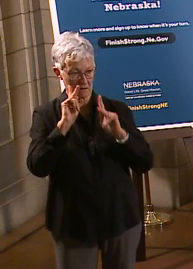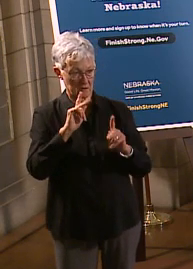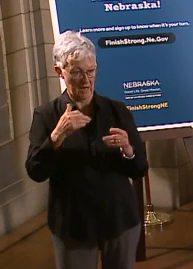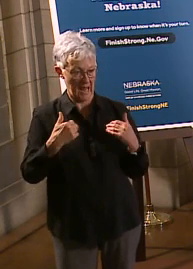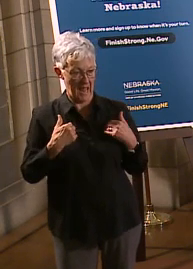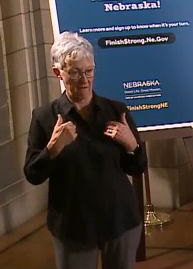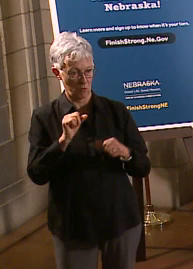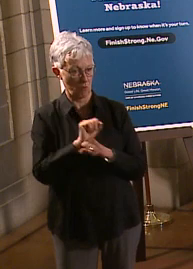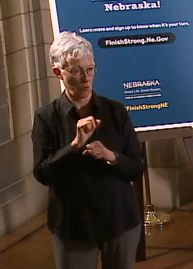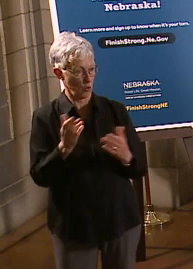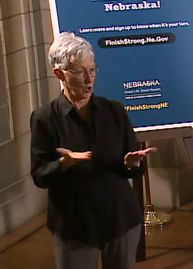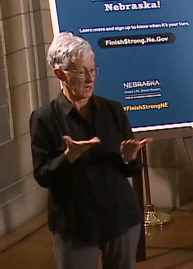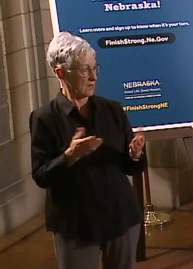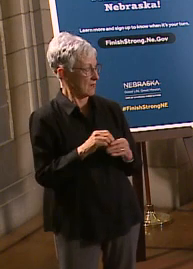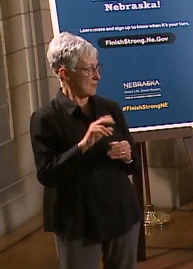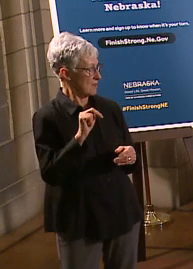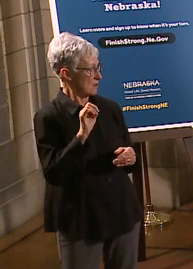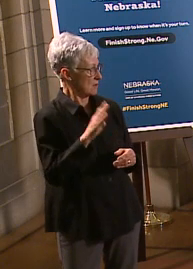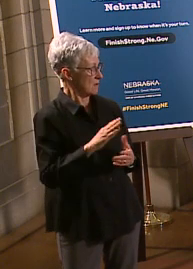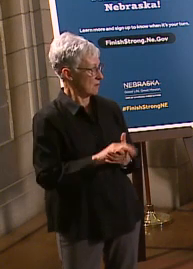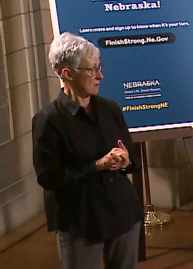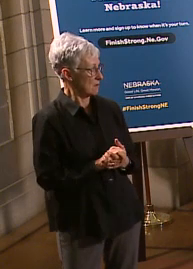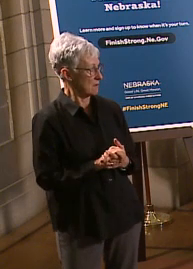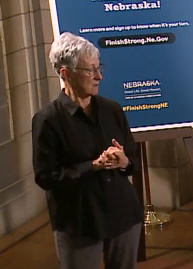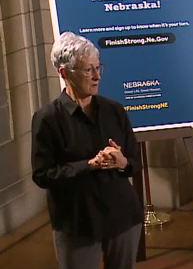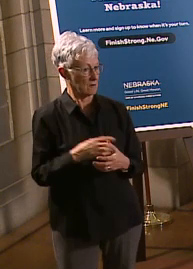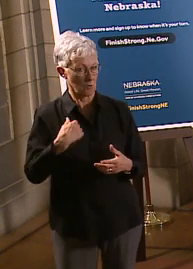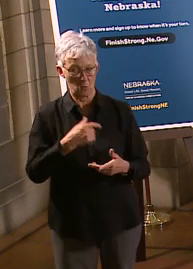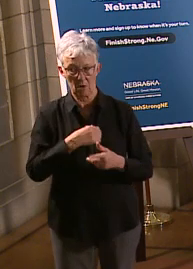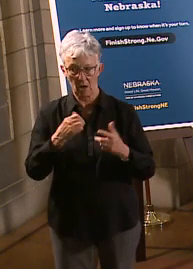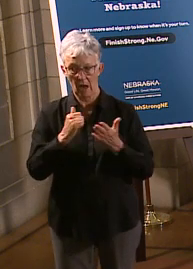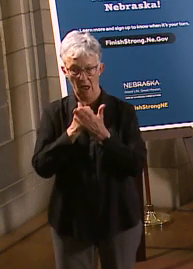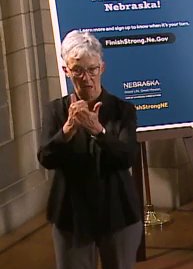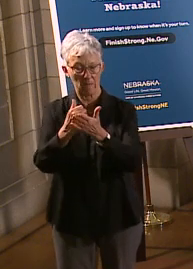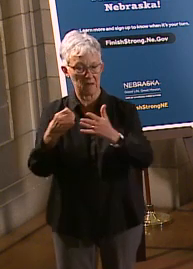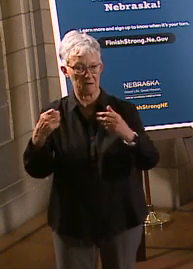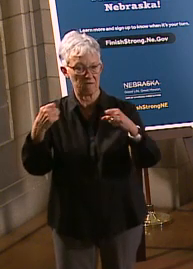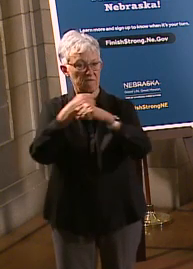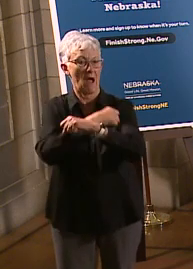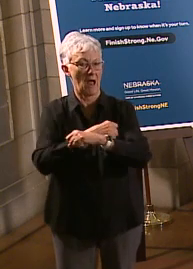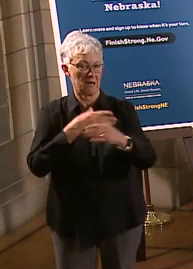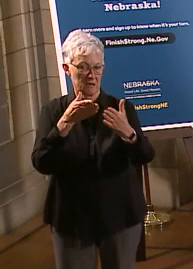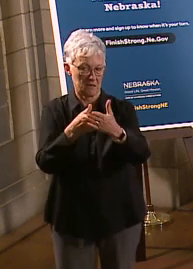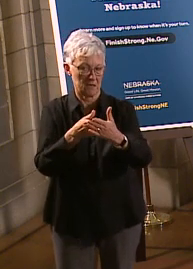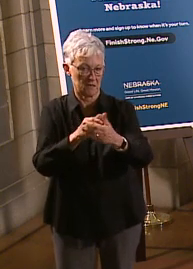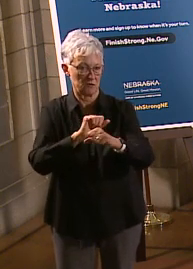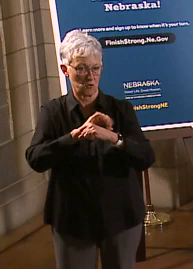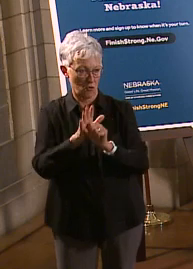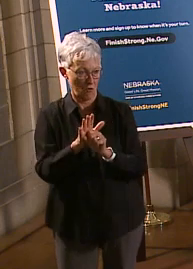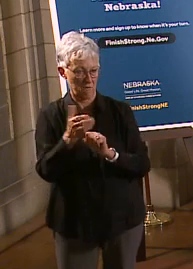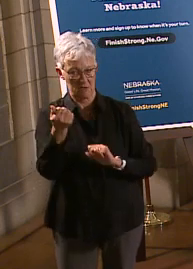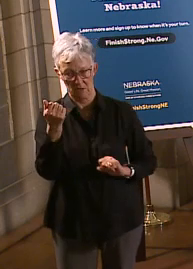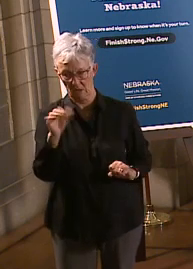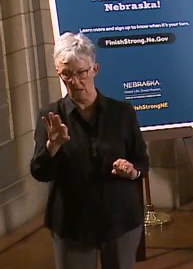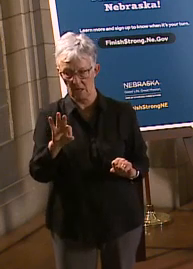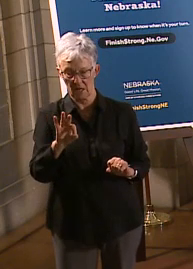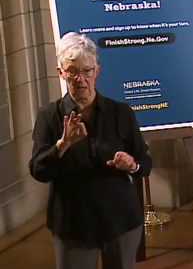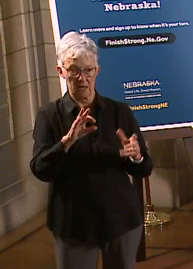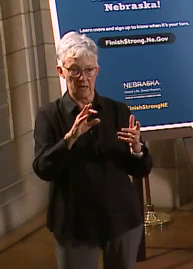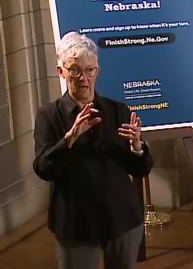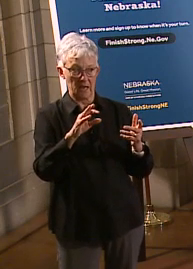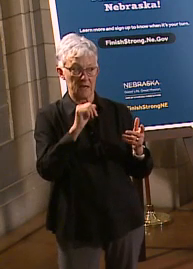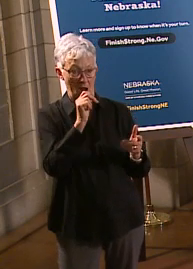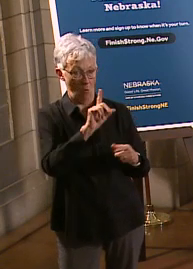just a critical role in the fight against COVID-19 and helping to restore hope and health, not only there in Nebraska, but around the country